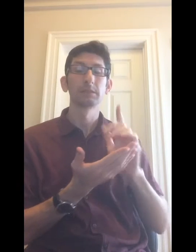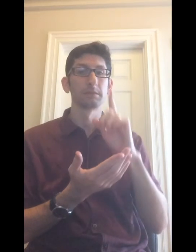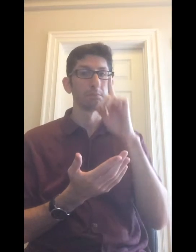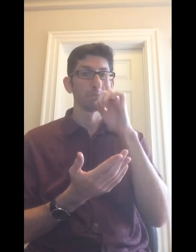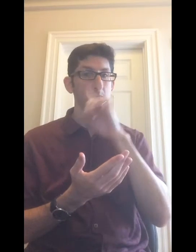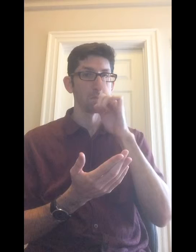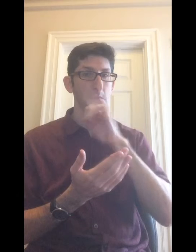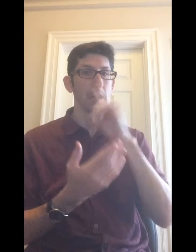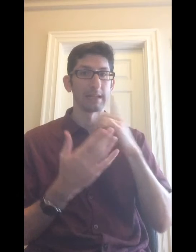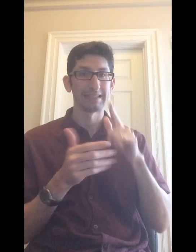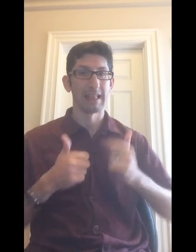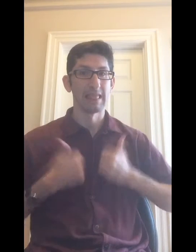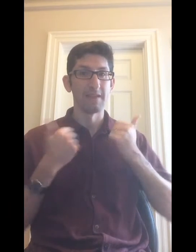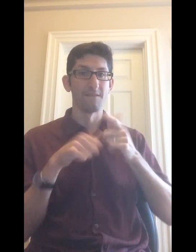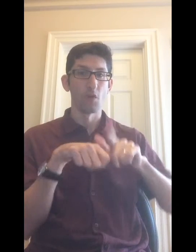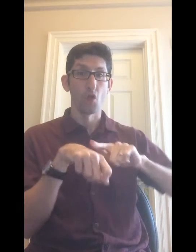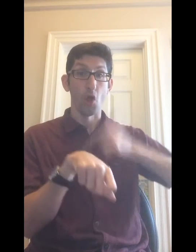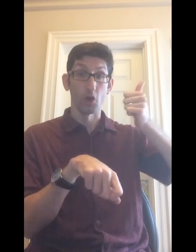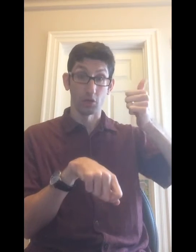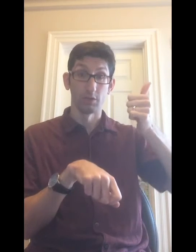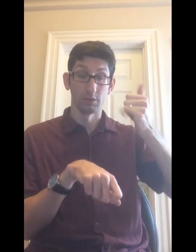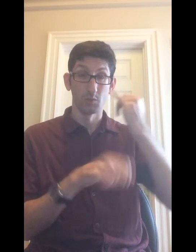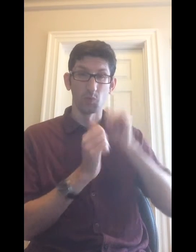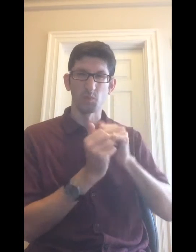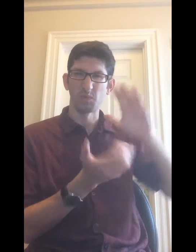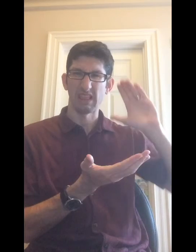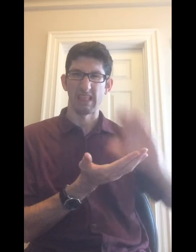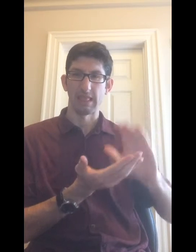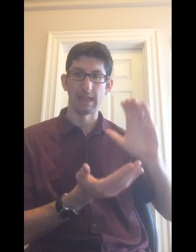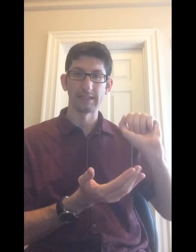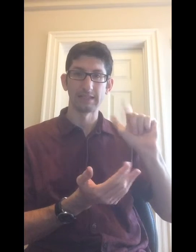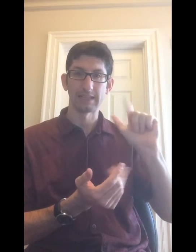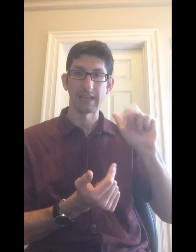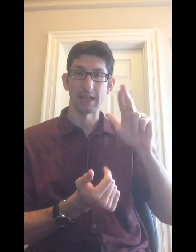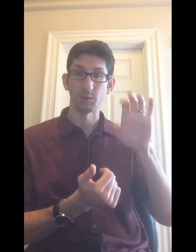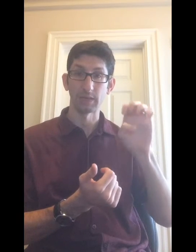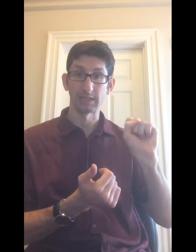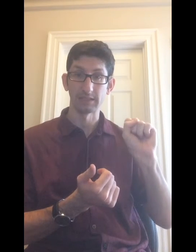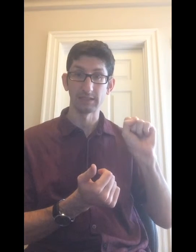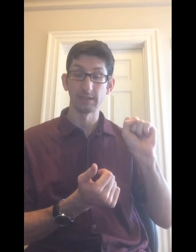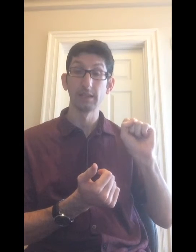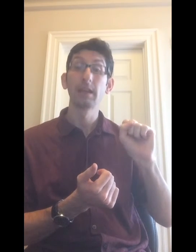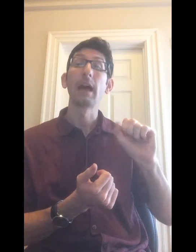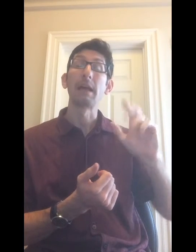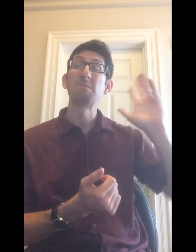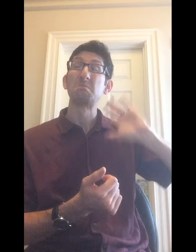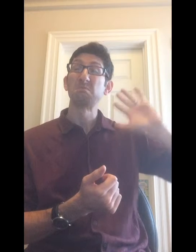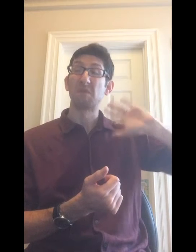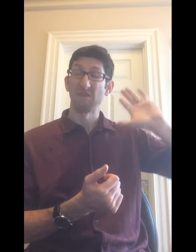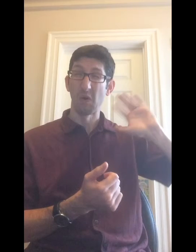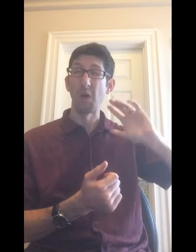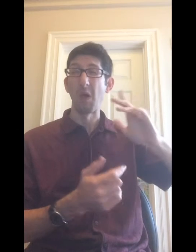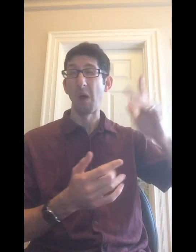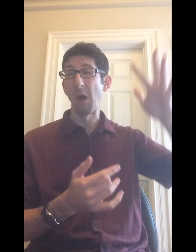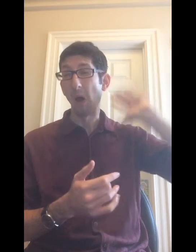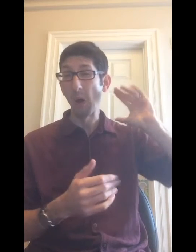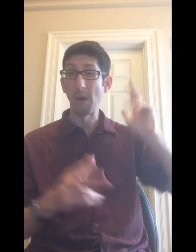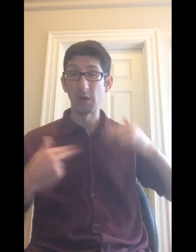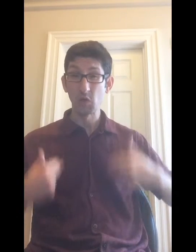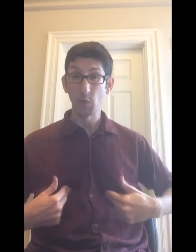it's often compared to back when our ancestors go through intermittent fasting phases. Because when they were hungry, they